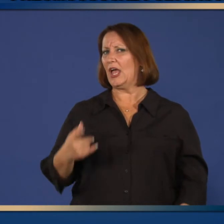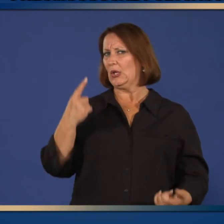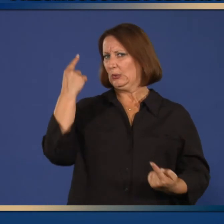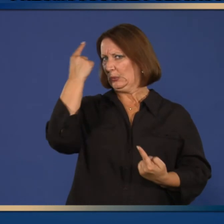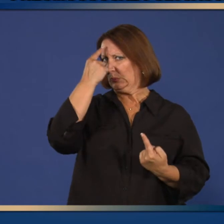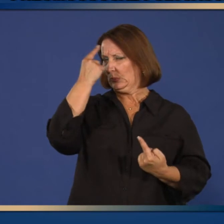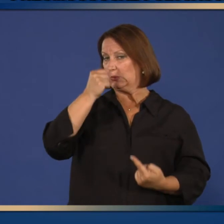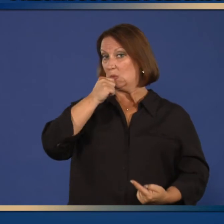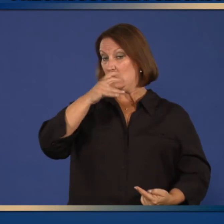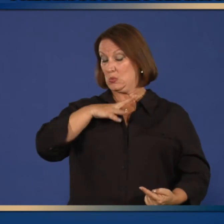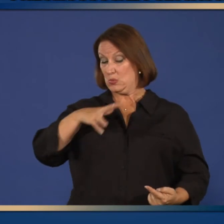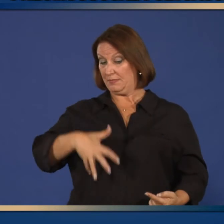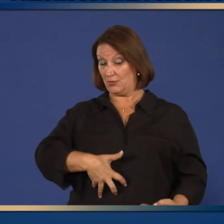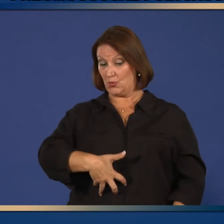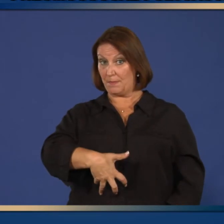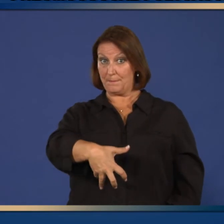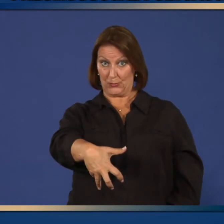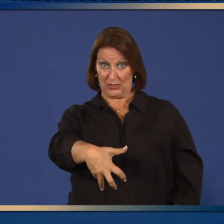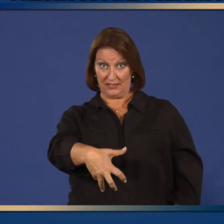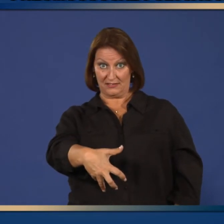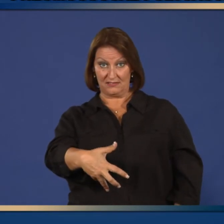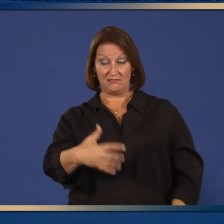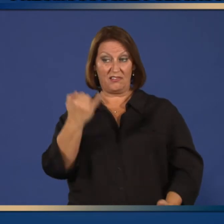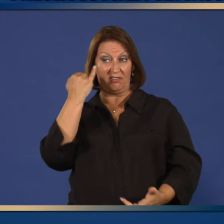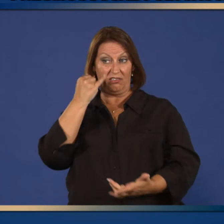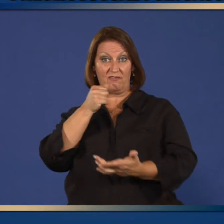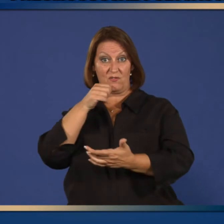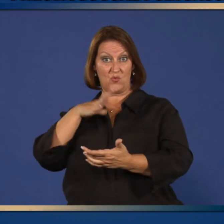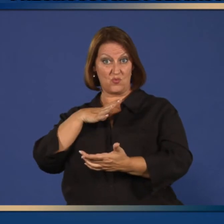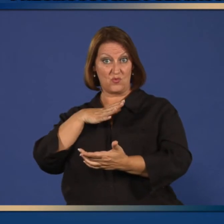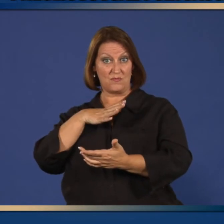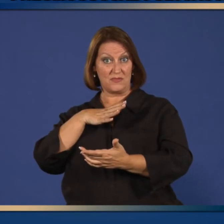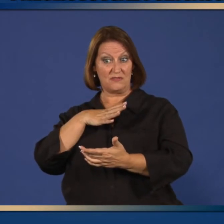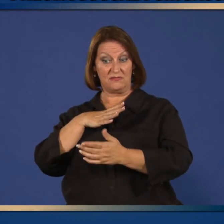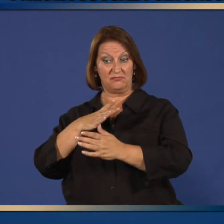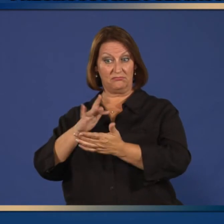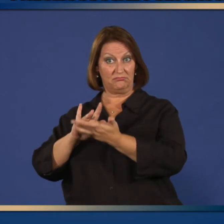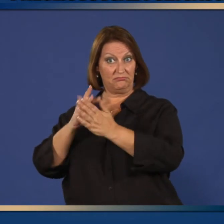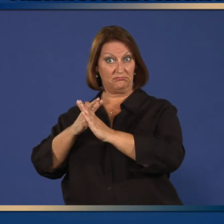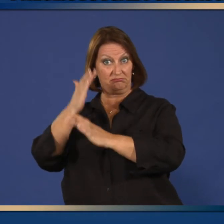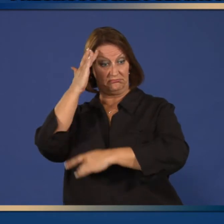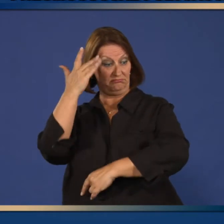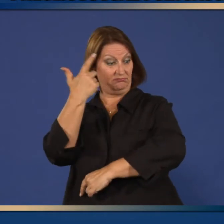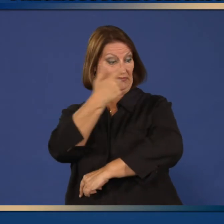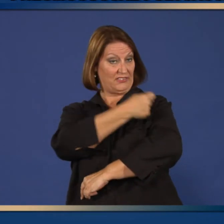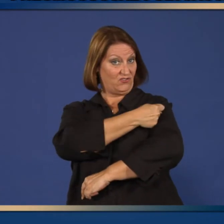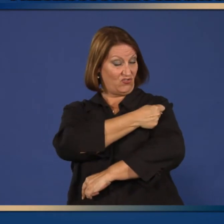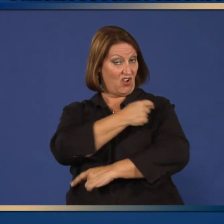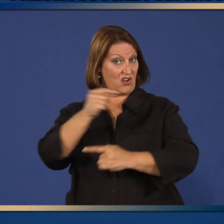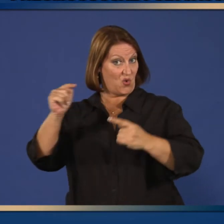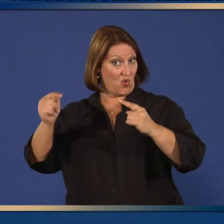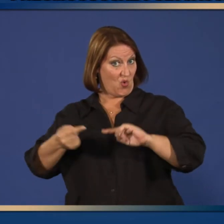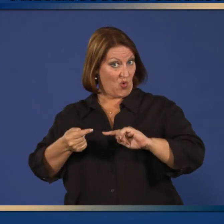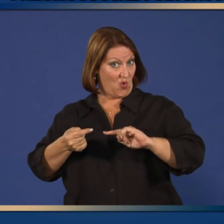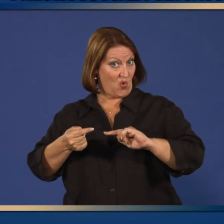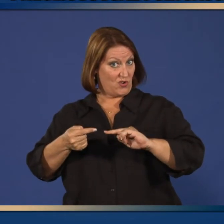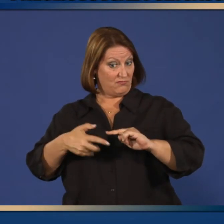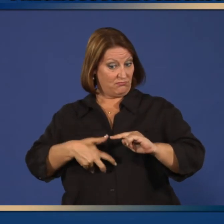While there is no evidence that PPSV is harmful to either a pregnant